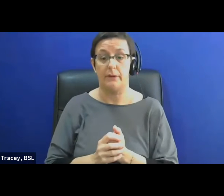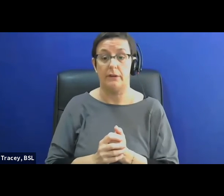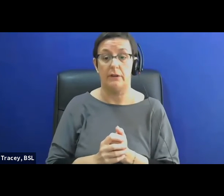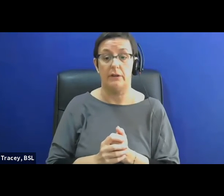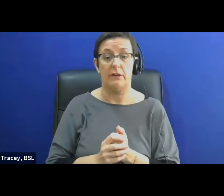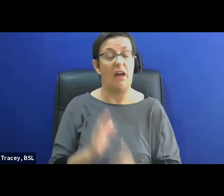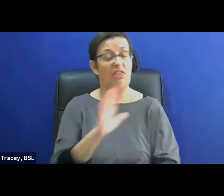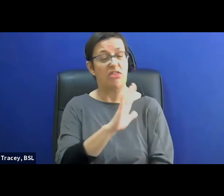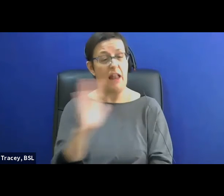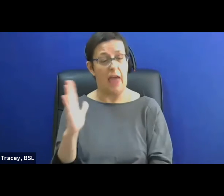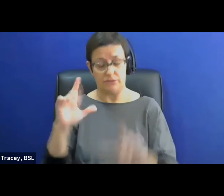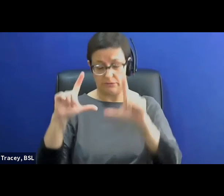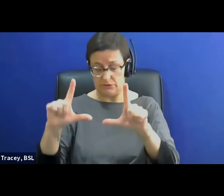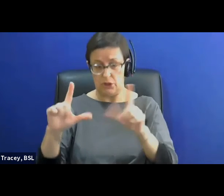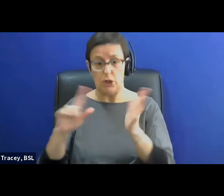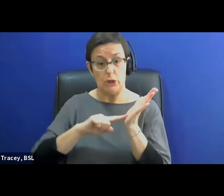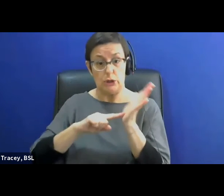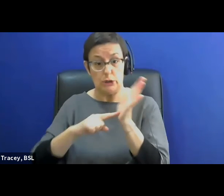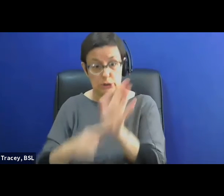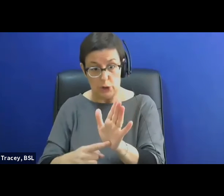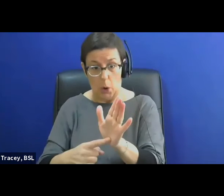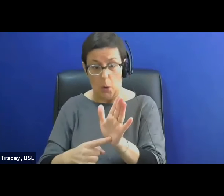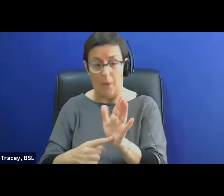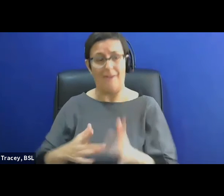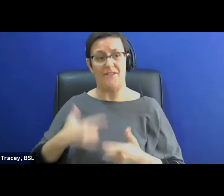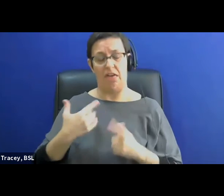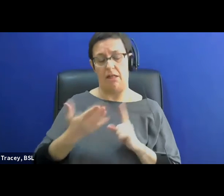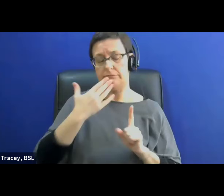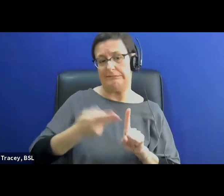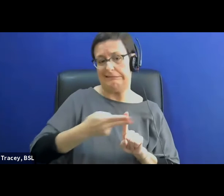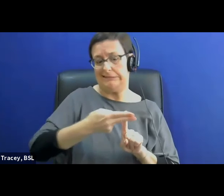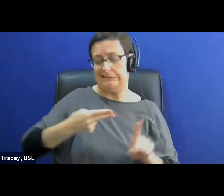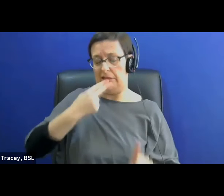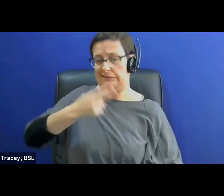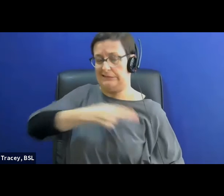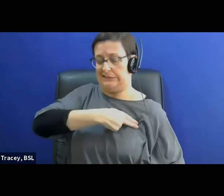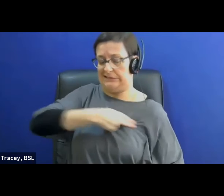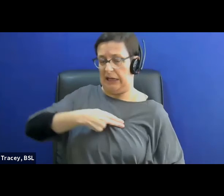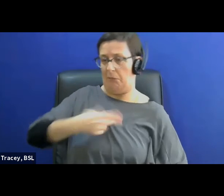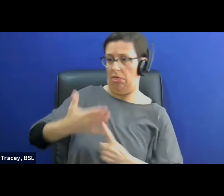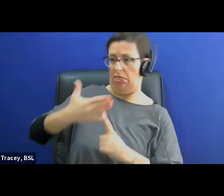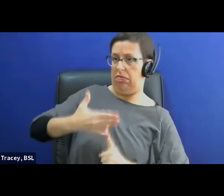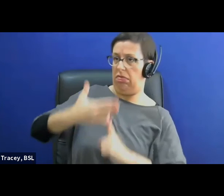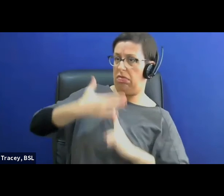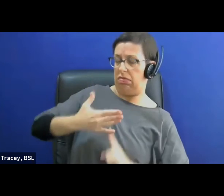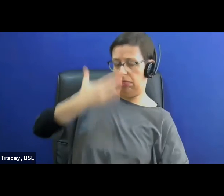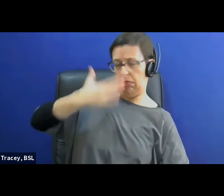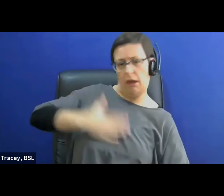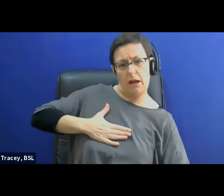in the built environment, highlighting how awareness raising and a culture of inclusion is so important for inclusive